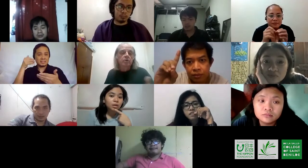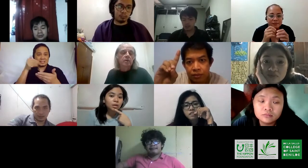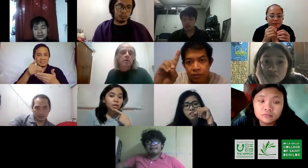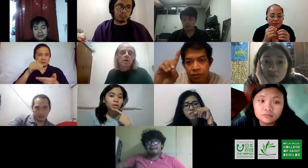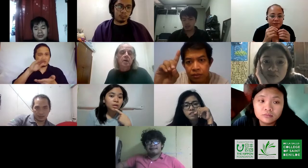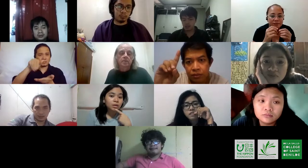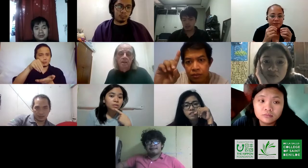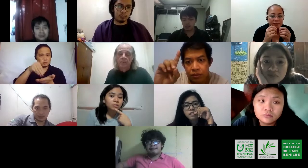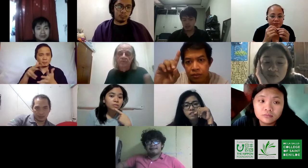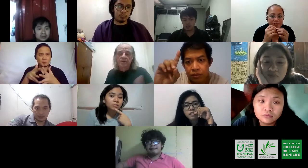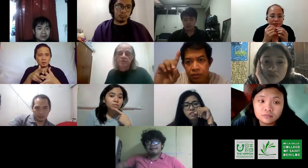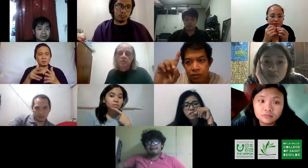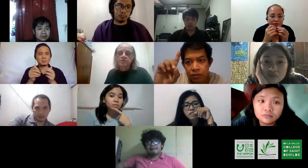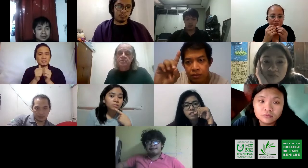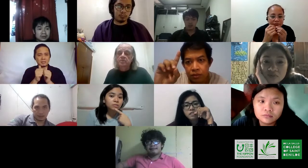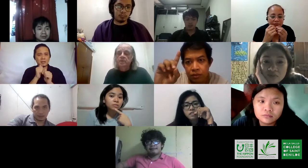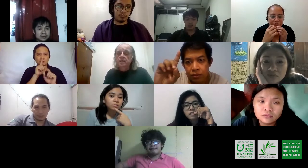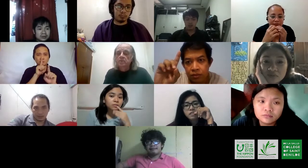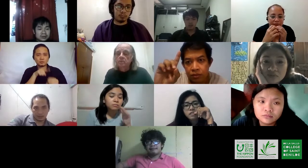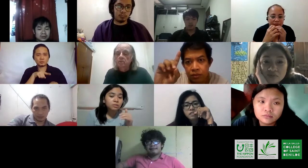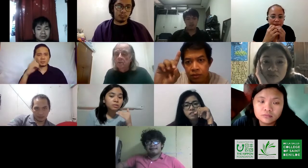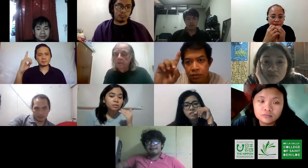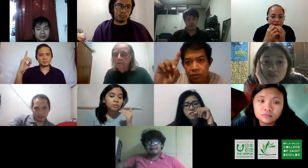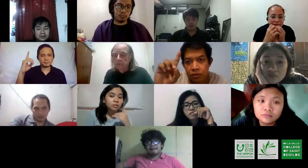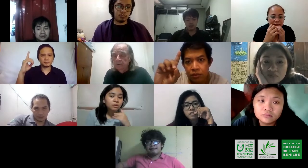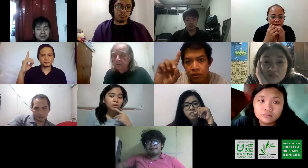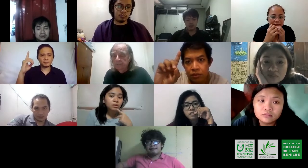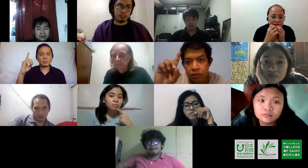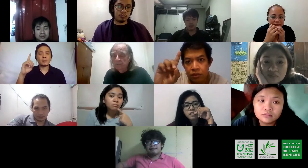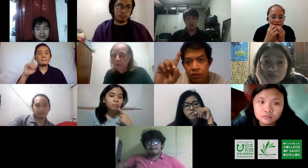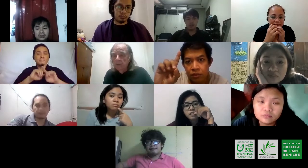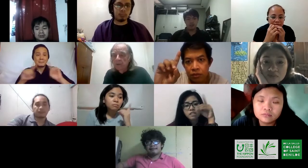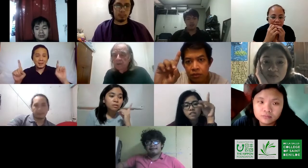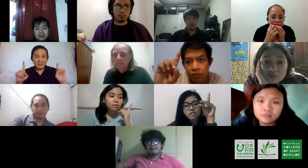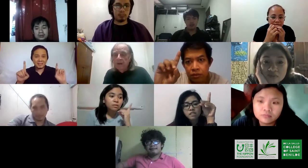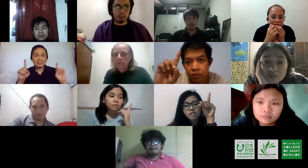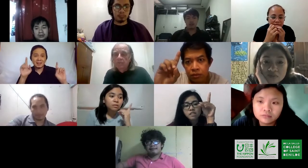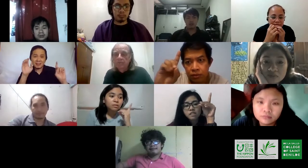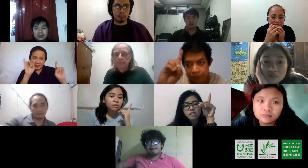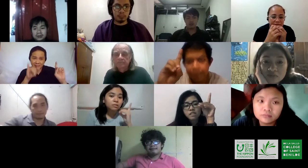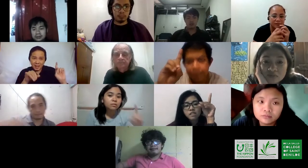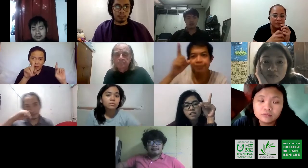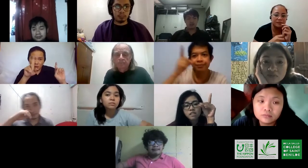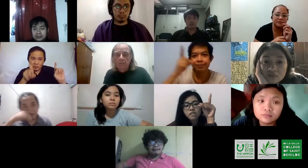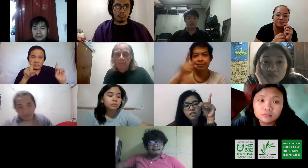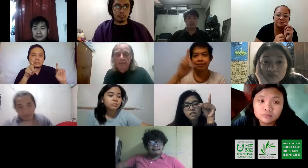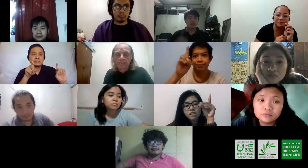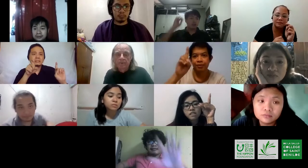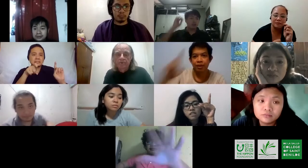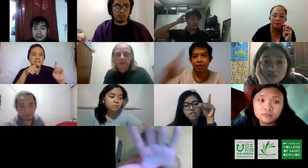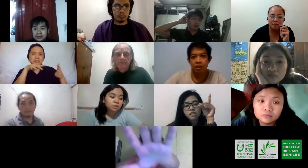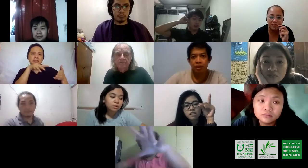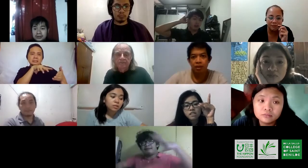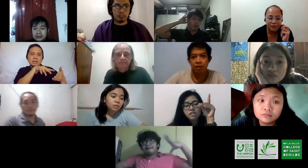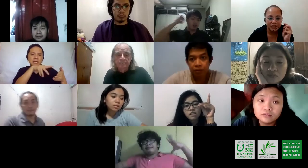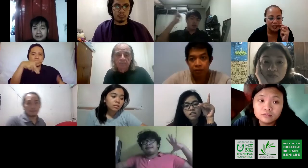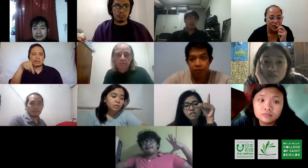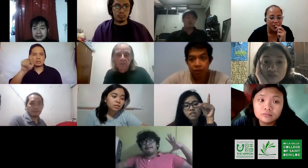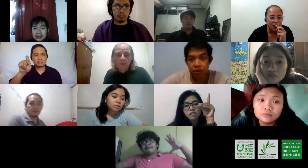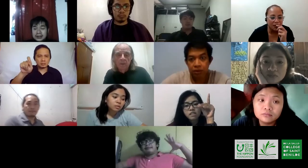You can look on, for this question, you need to look on your PowerPoint and be able to